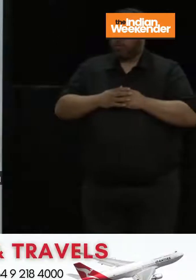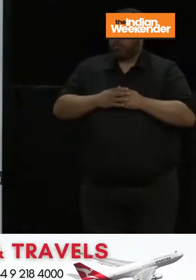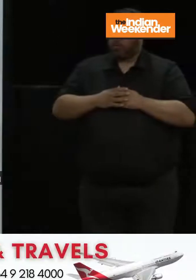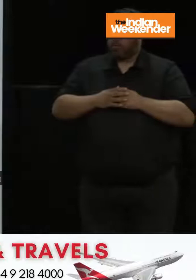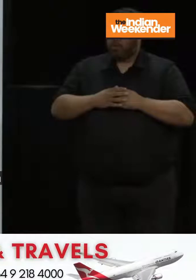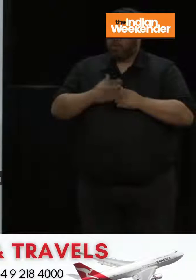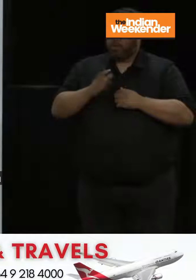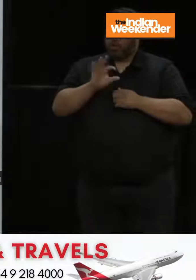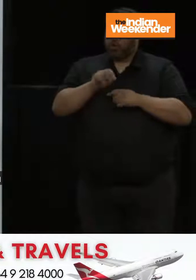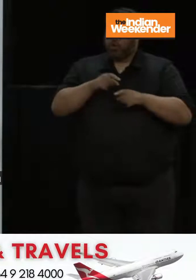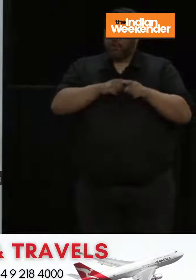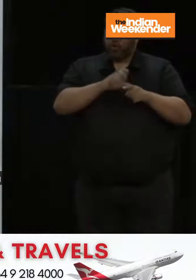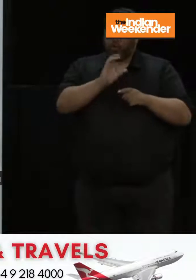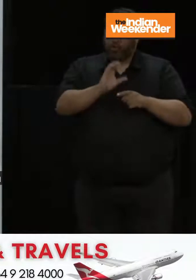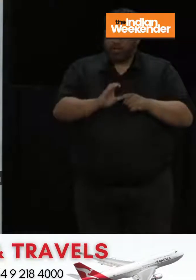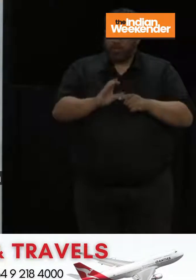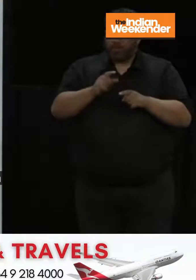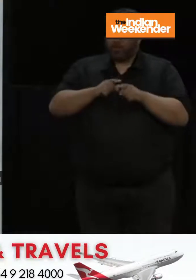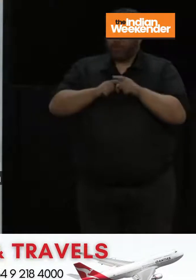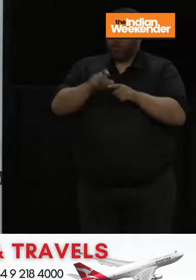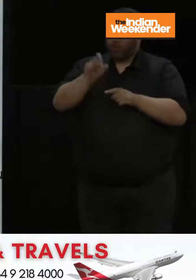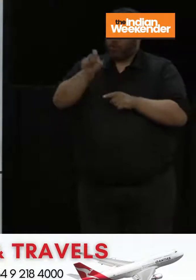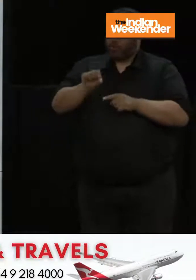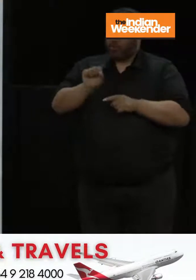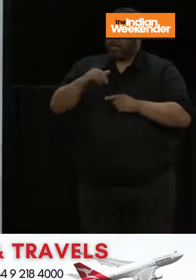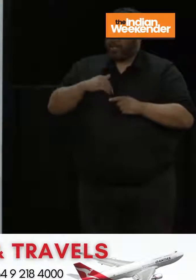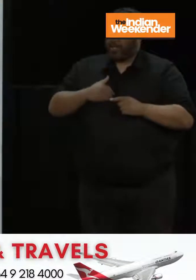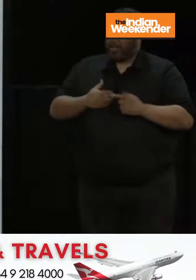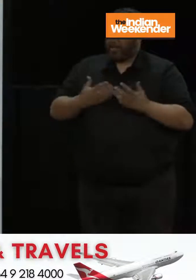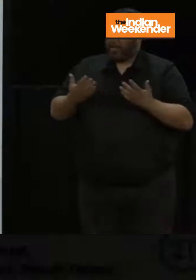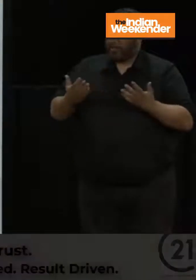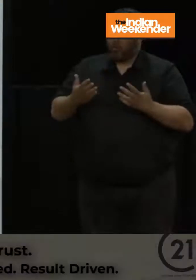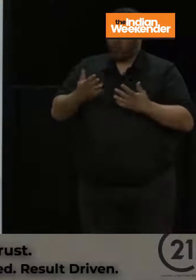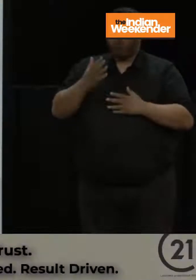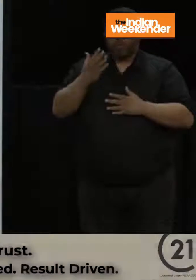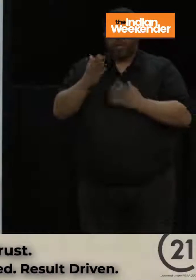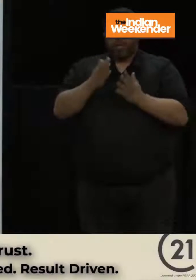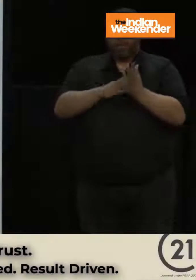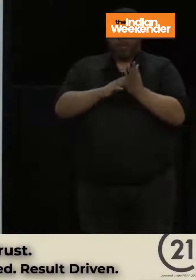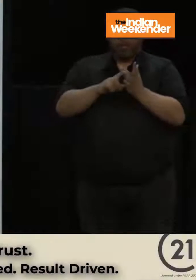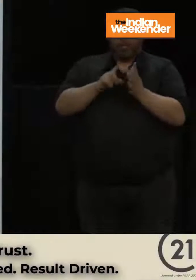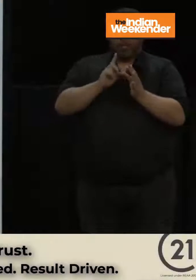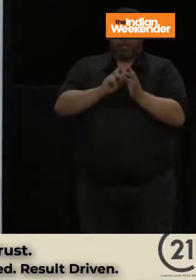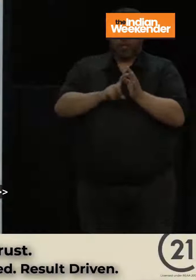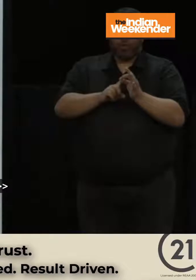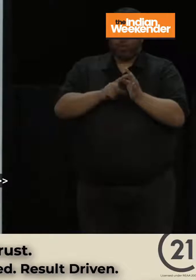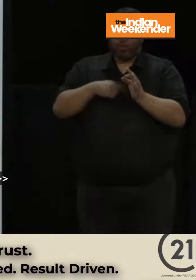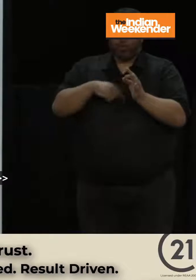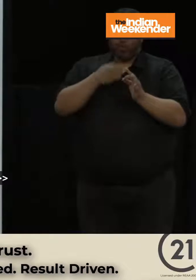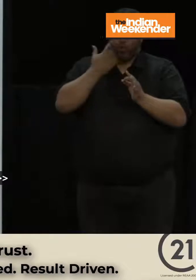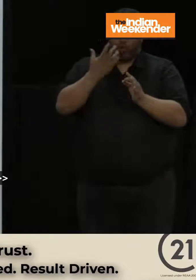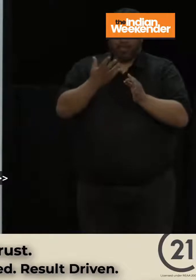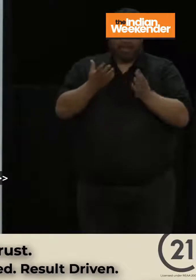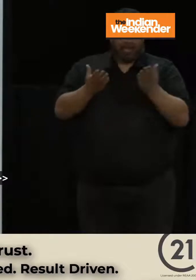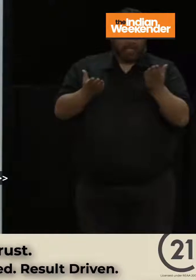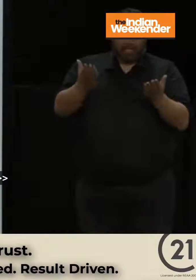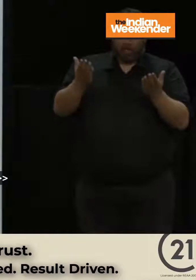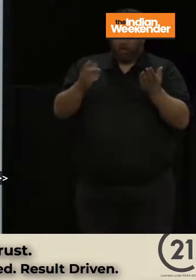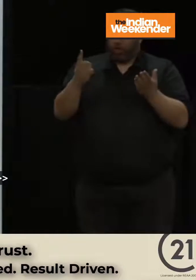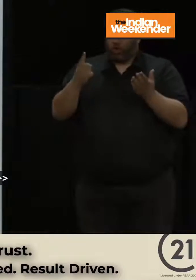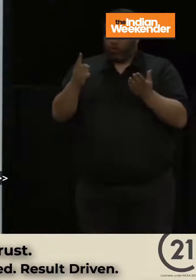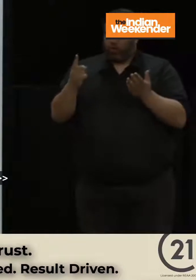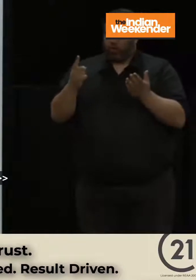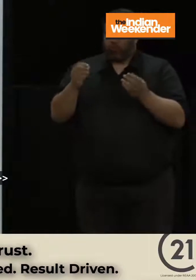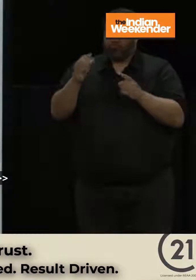approach? Look, it is difficult. I think whenever we've had requirements around MIQ where we're making judgments about who's more valid, who has a more